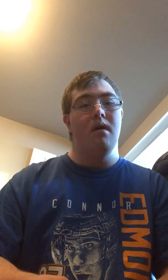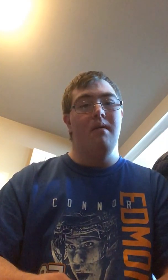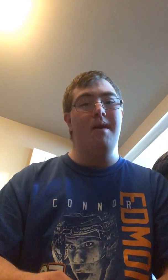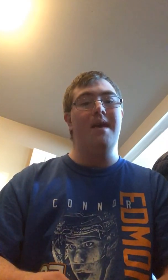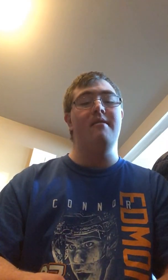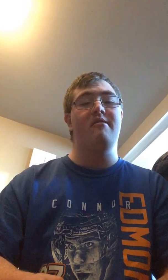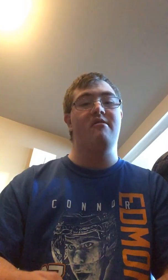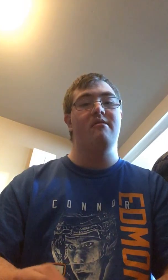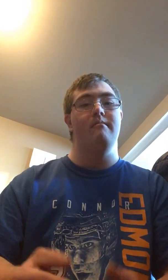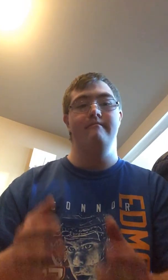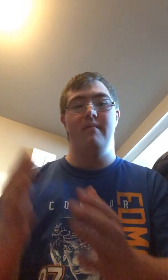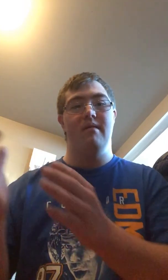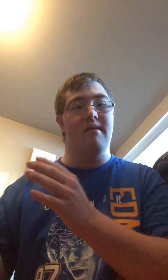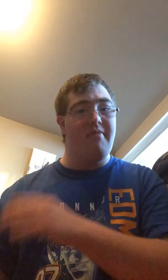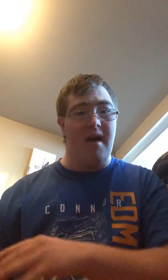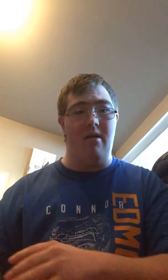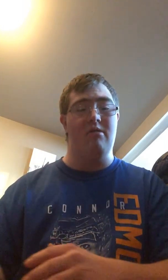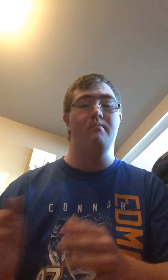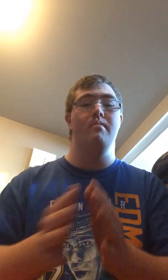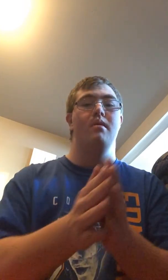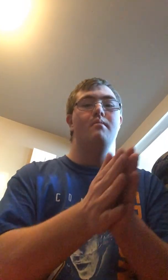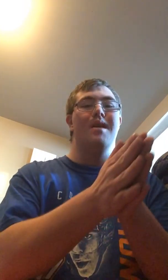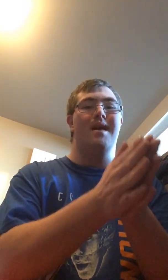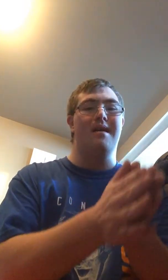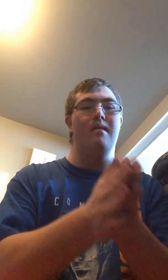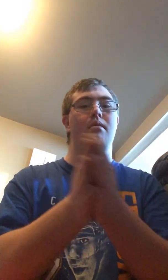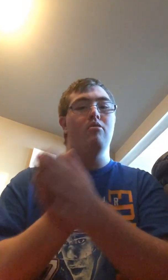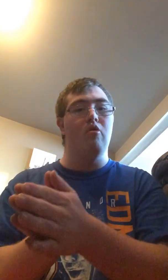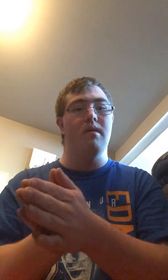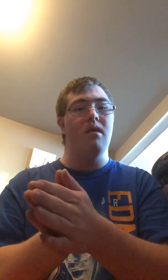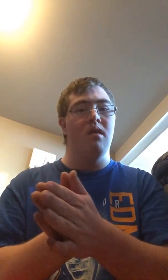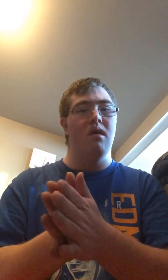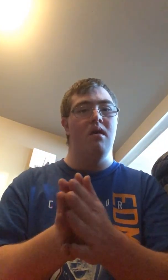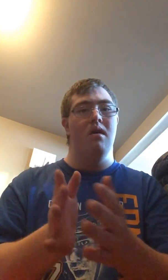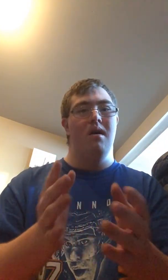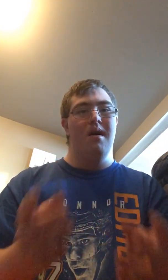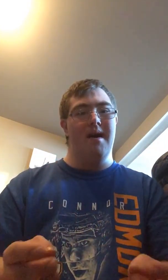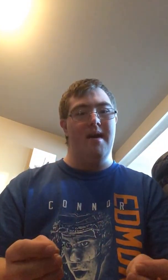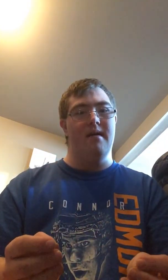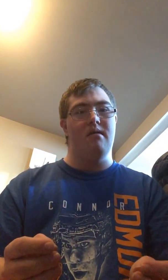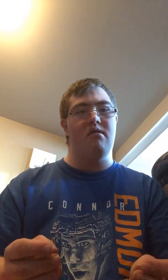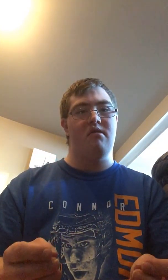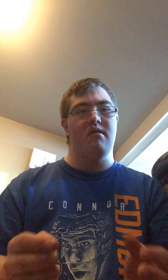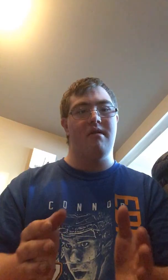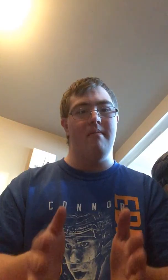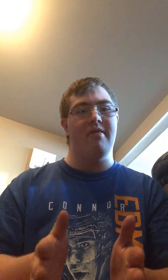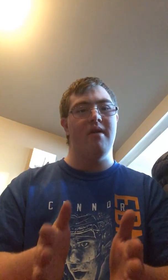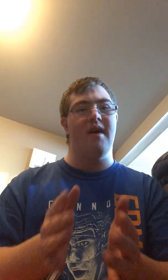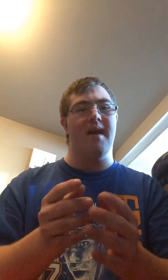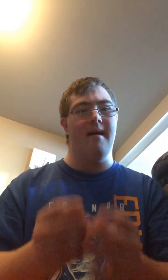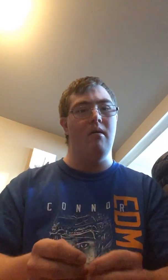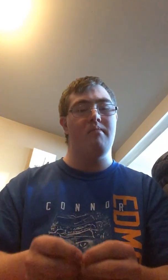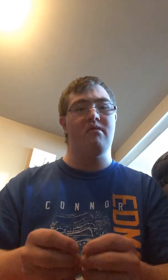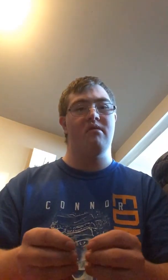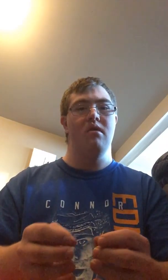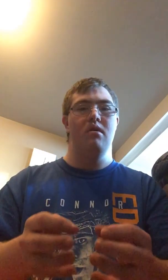means something else. But hemoglobin is something that helps